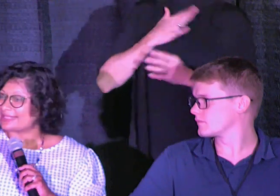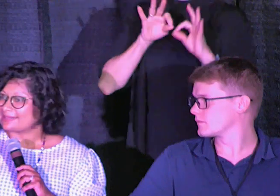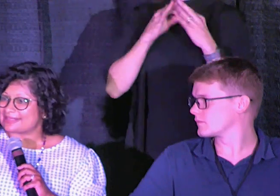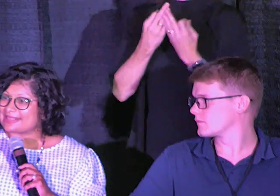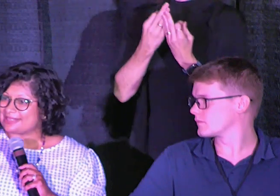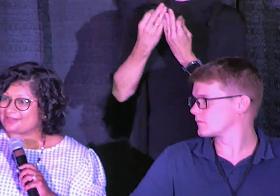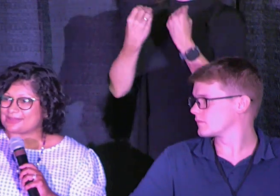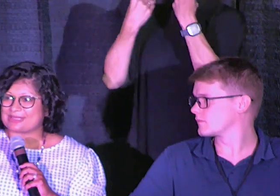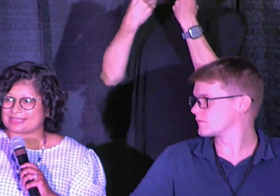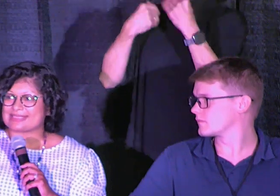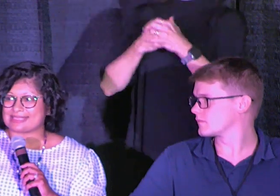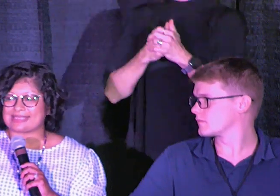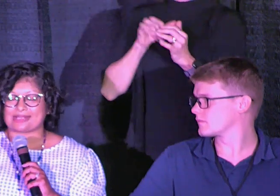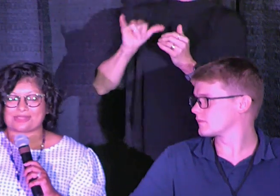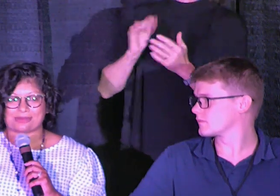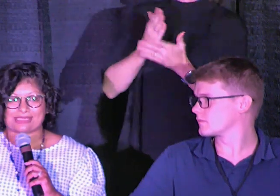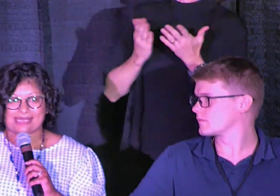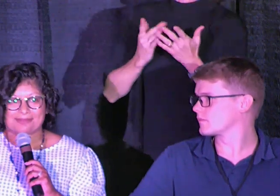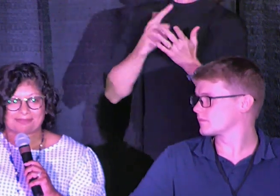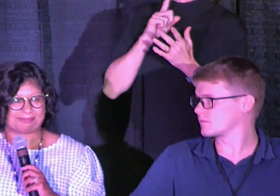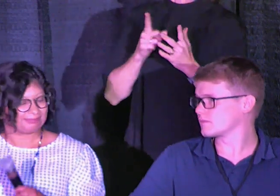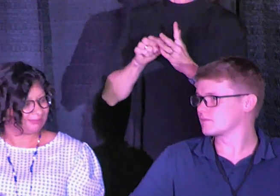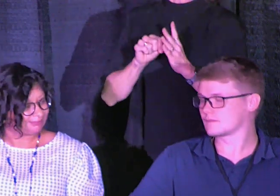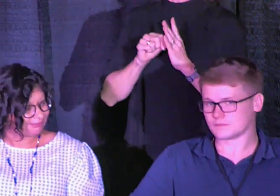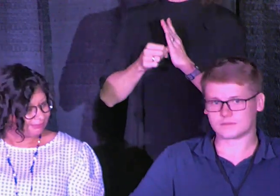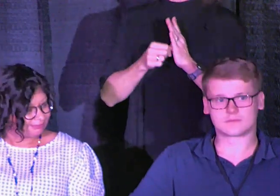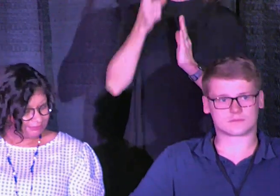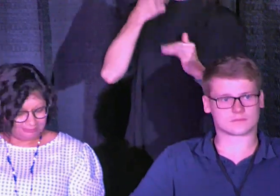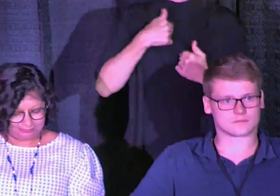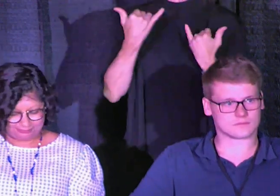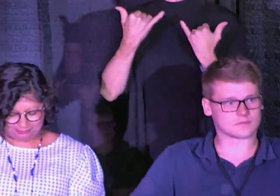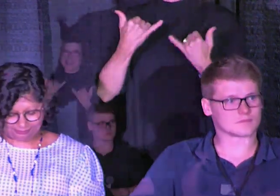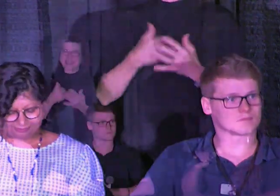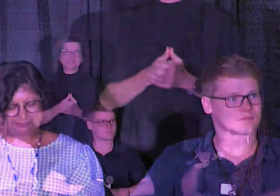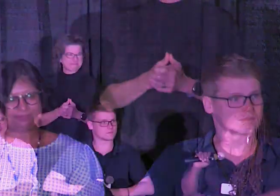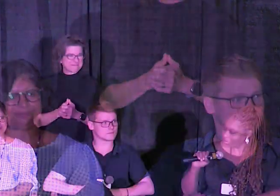So that's kind of something that's sticking out to me today.